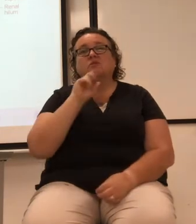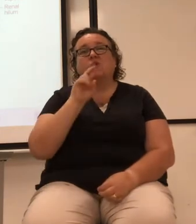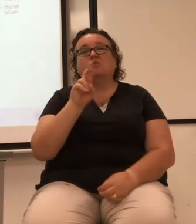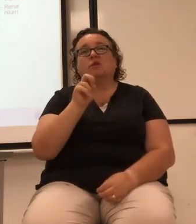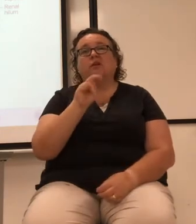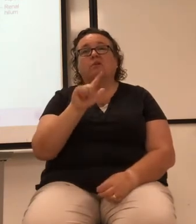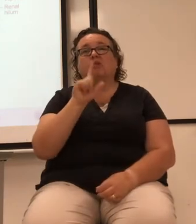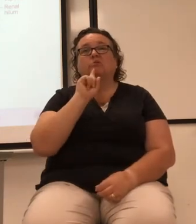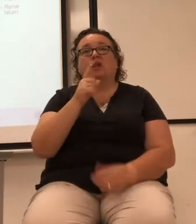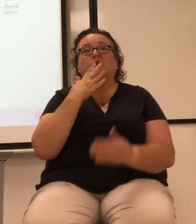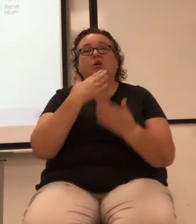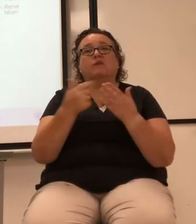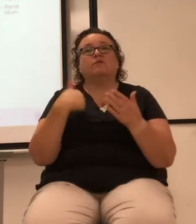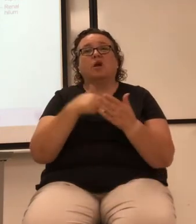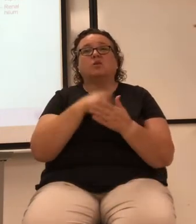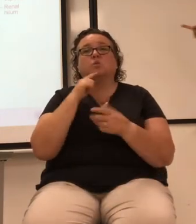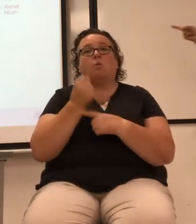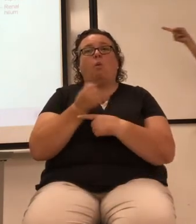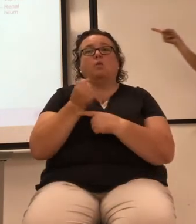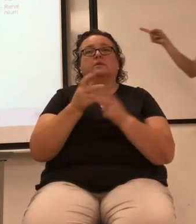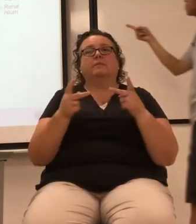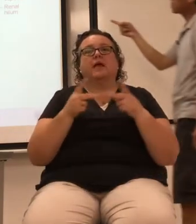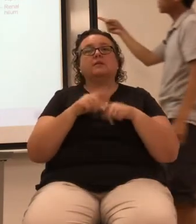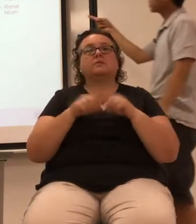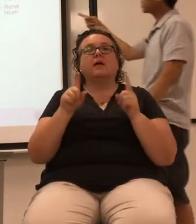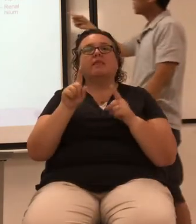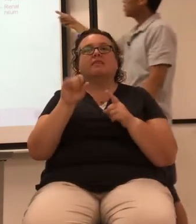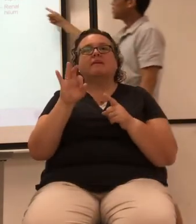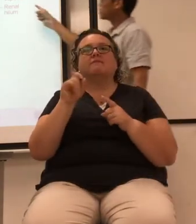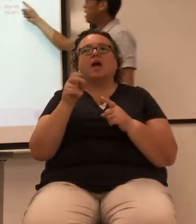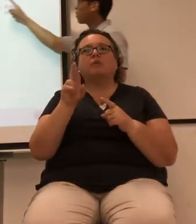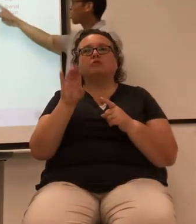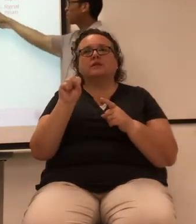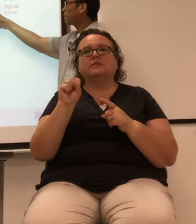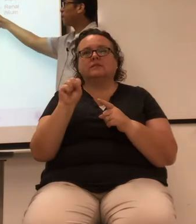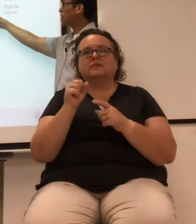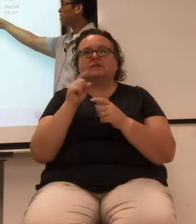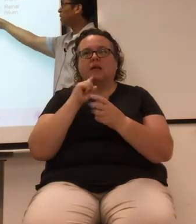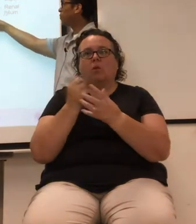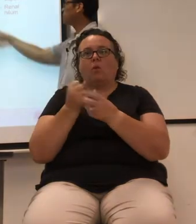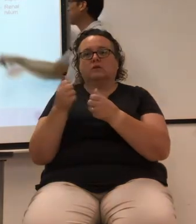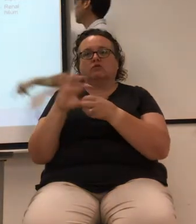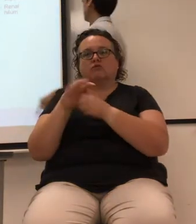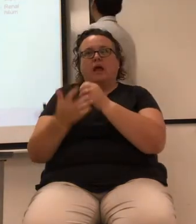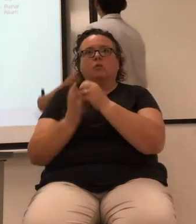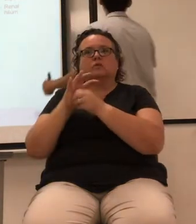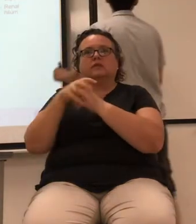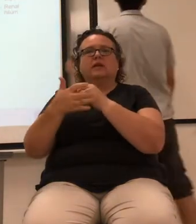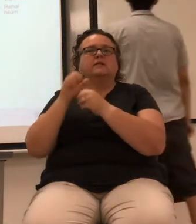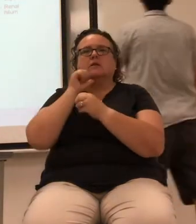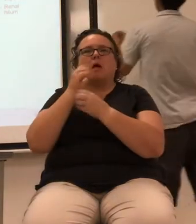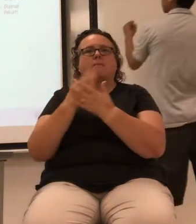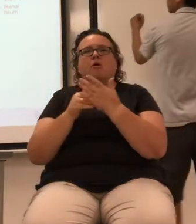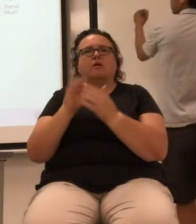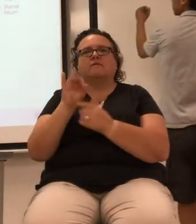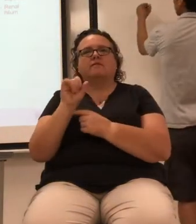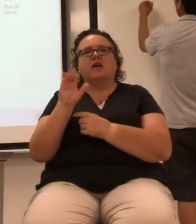to hold our kidneys in place. But the fibrous capsule that surrounds it is not part of the fascia that holds it in.